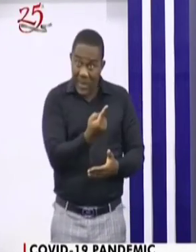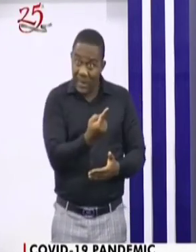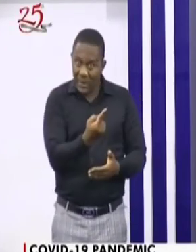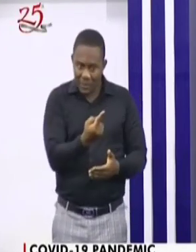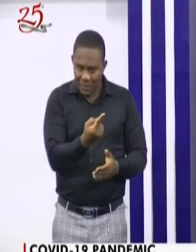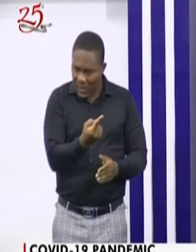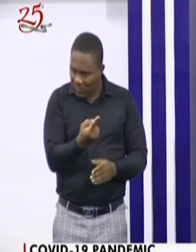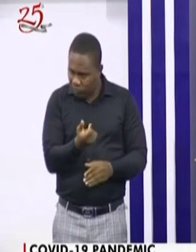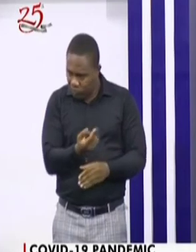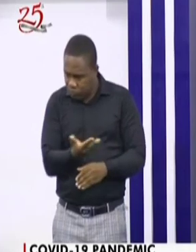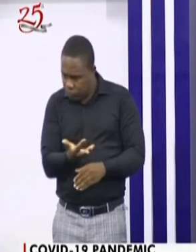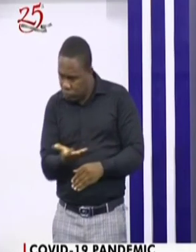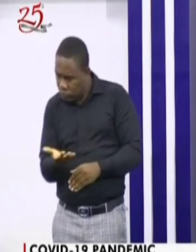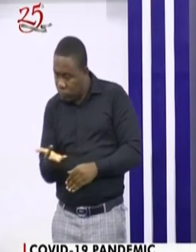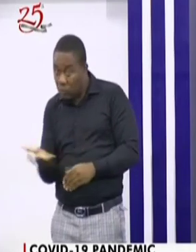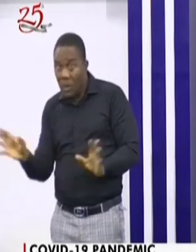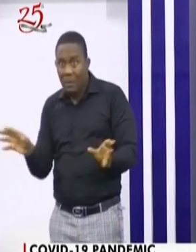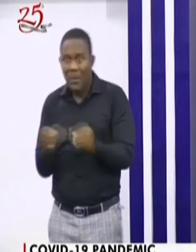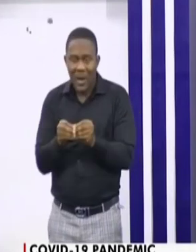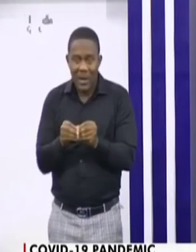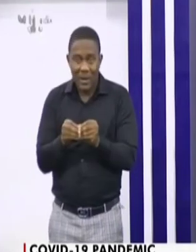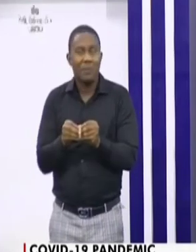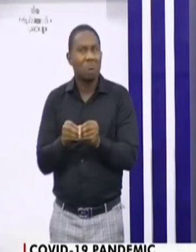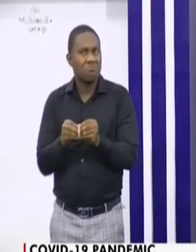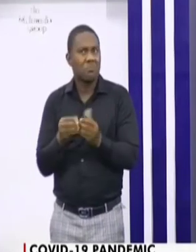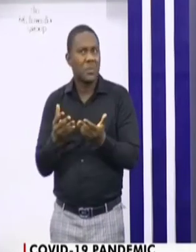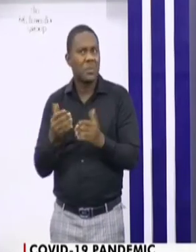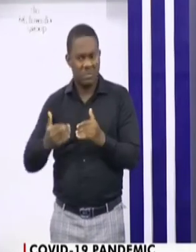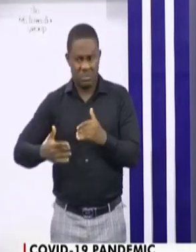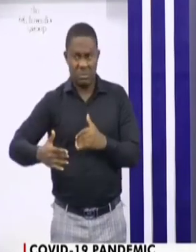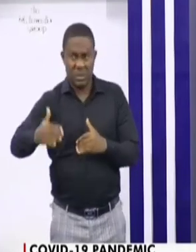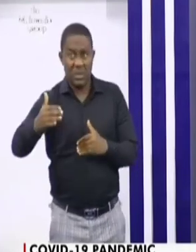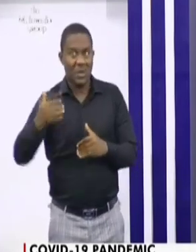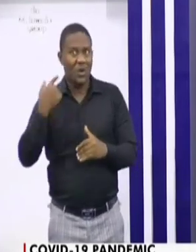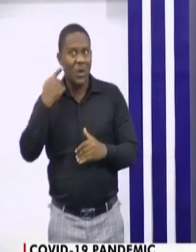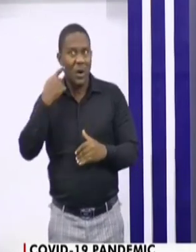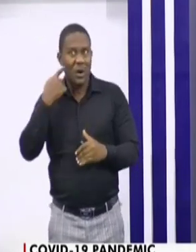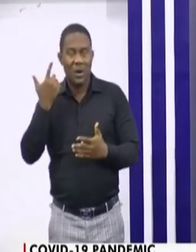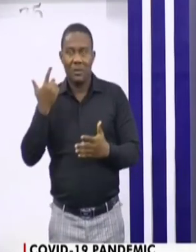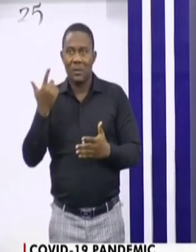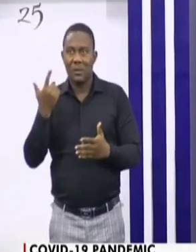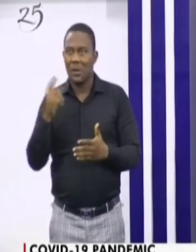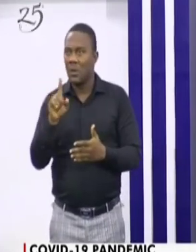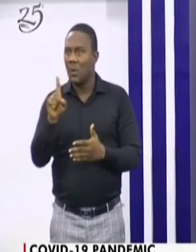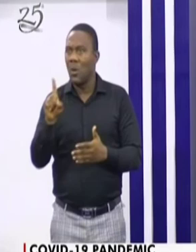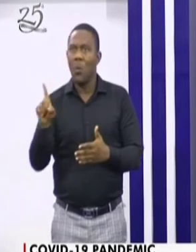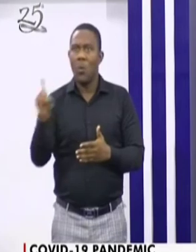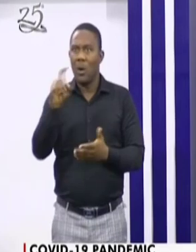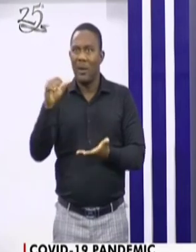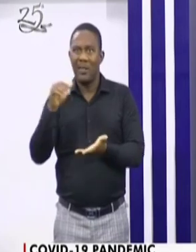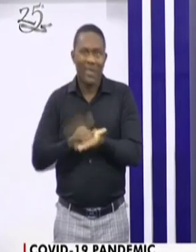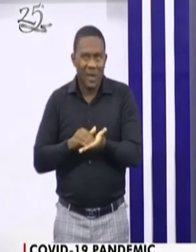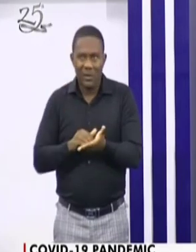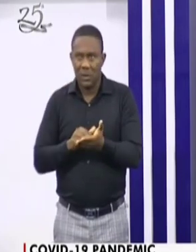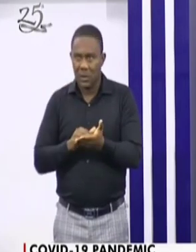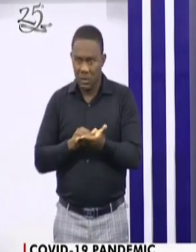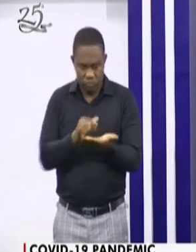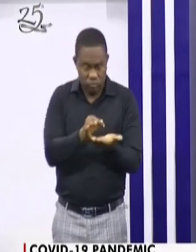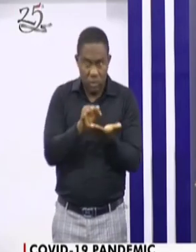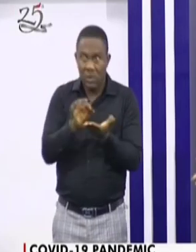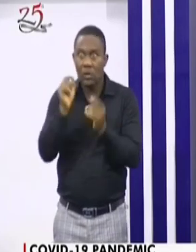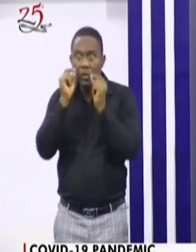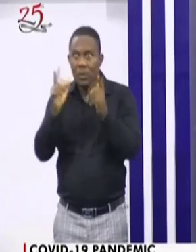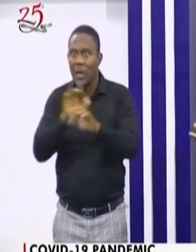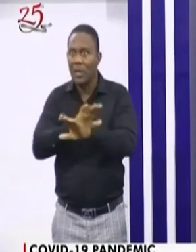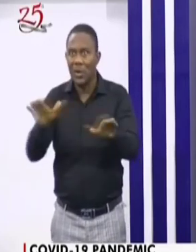number. So please do not be surprised if in the next couple of days you hear that we have tested 100,000 samples in Ghana.